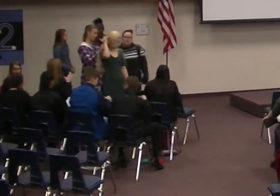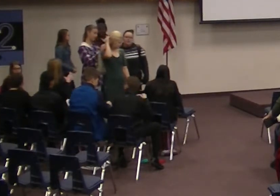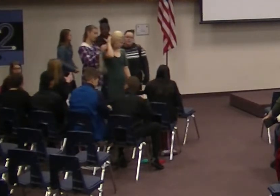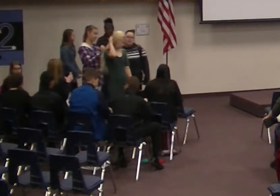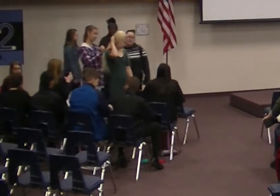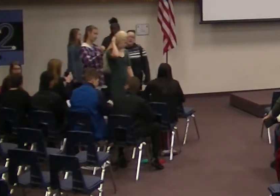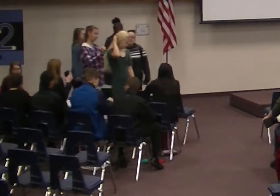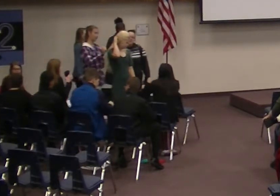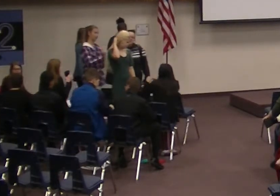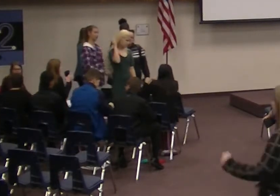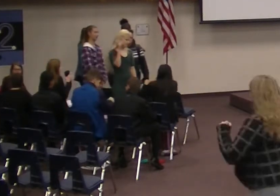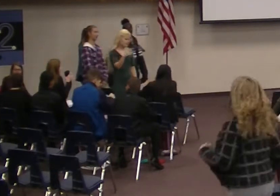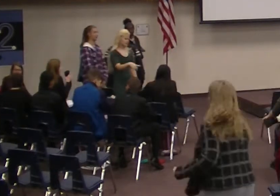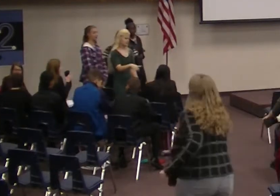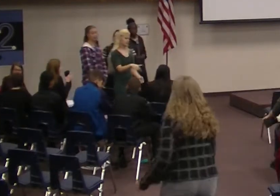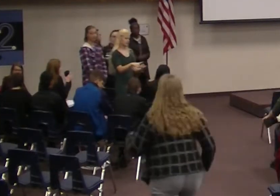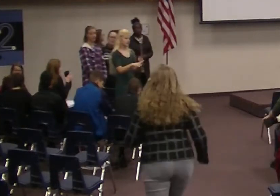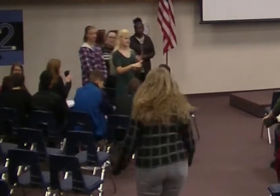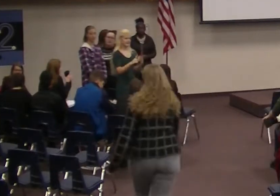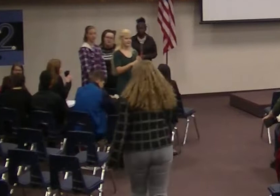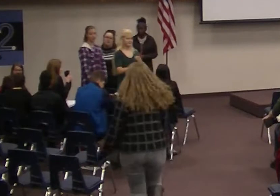Yeah.